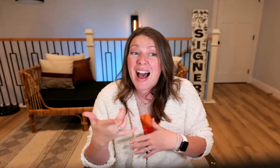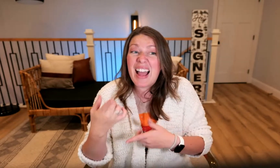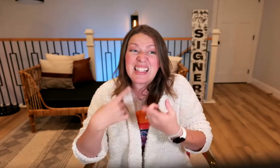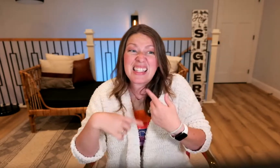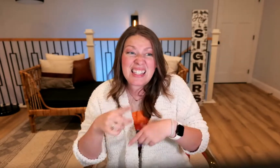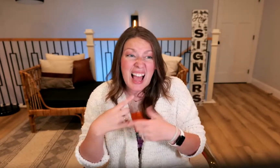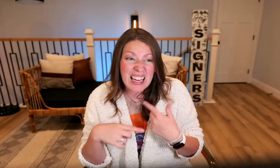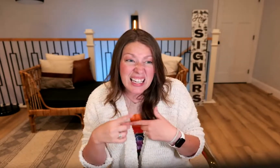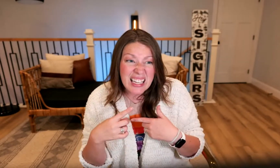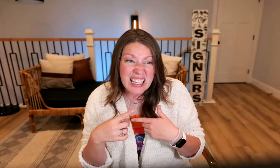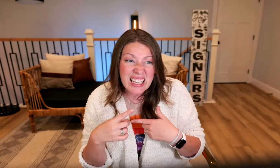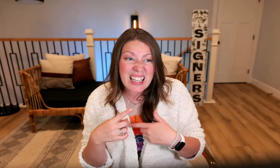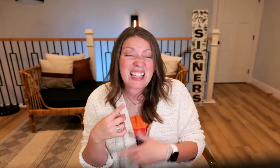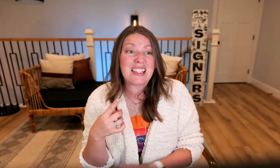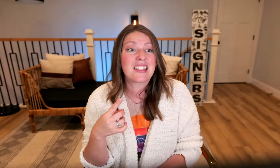my signing is